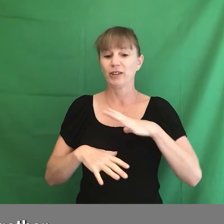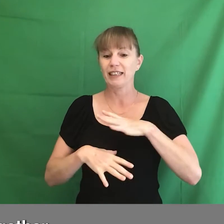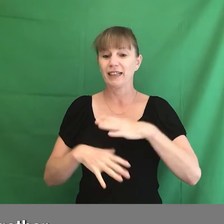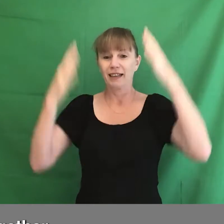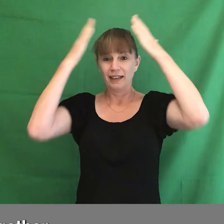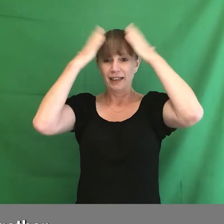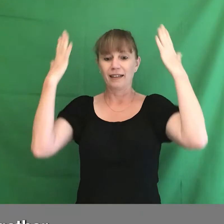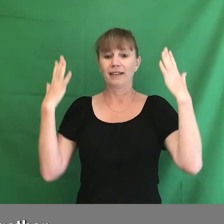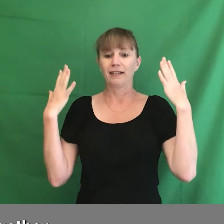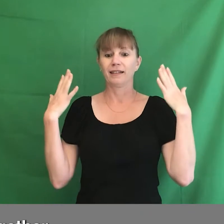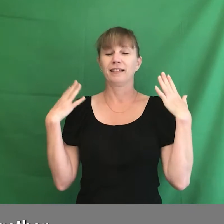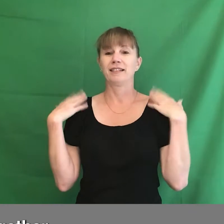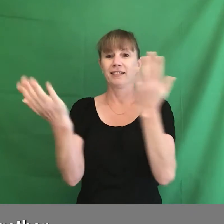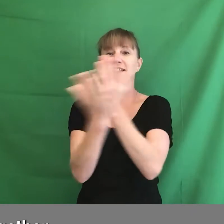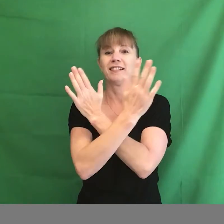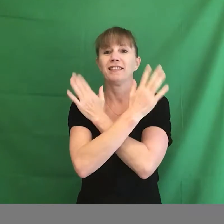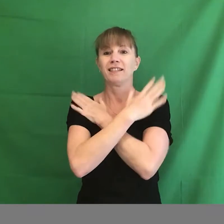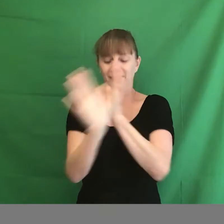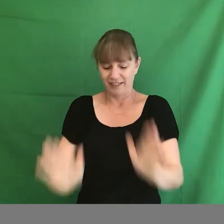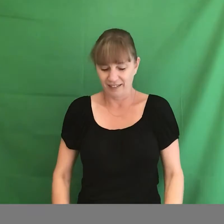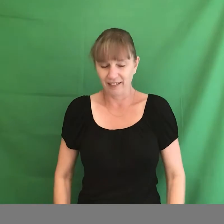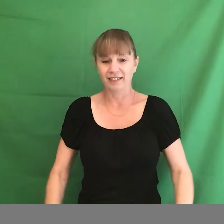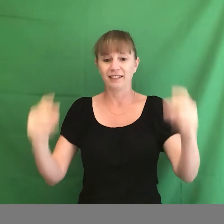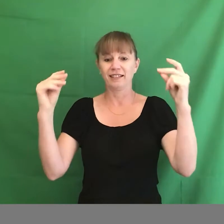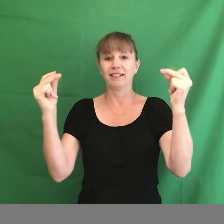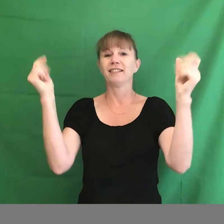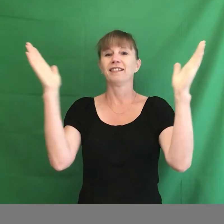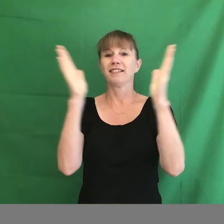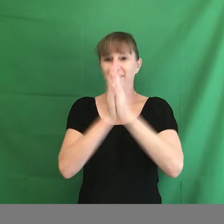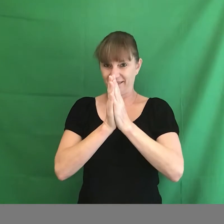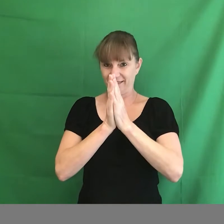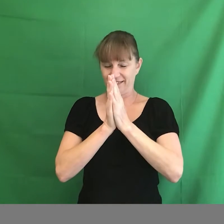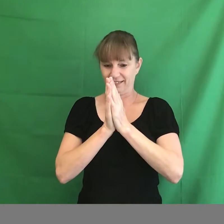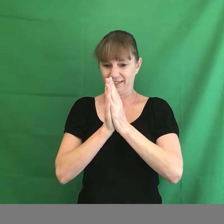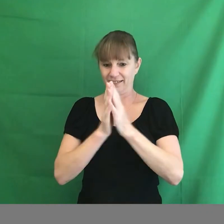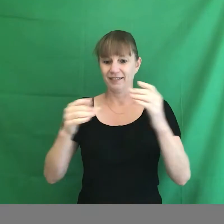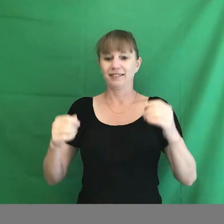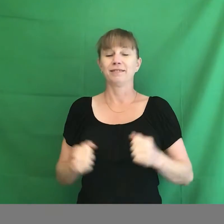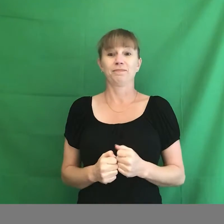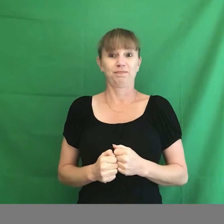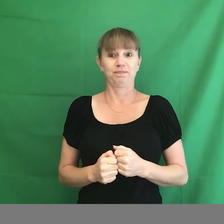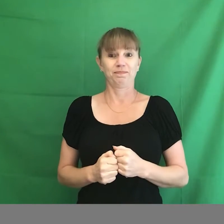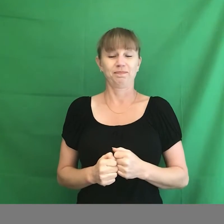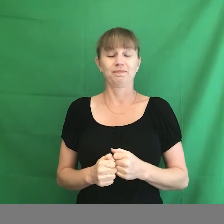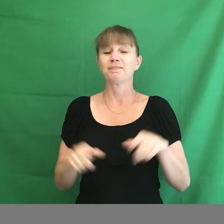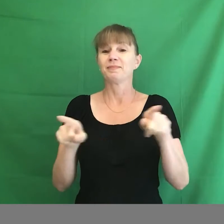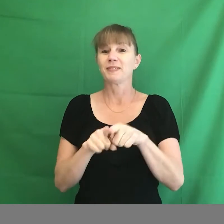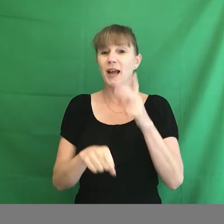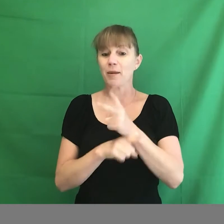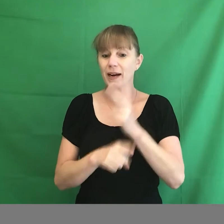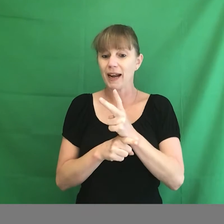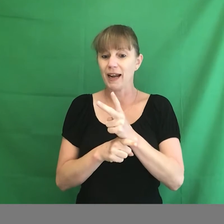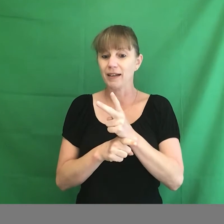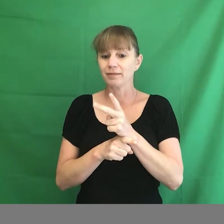together. Ready? I'm alive, alert, awake, enthusiastic. Then we do the same